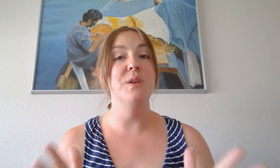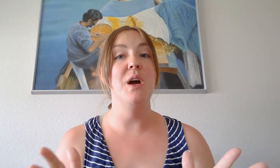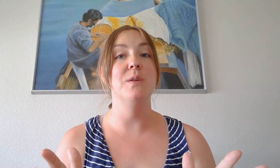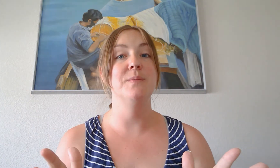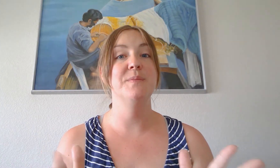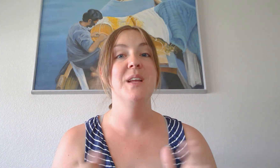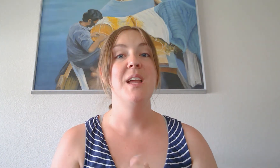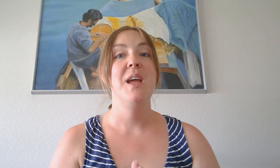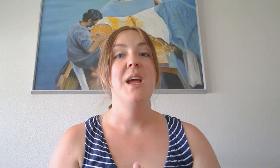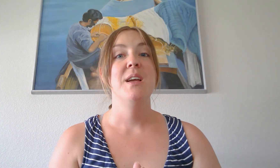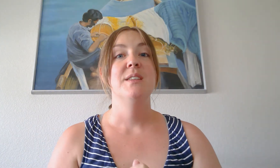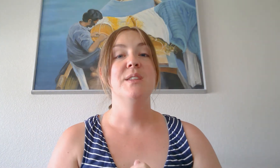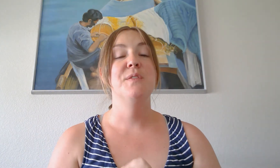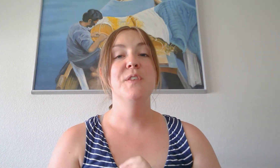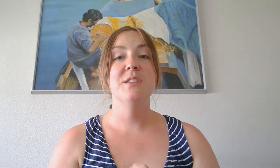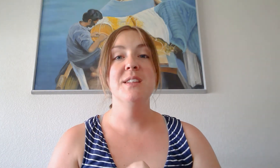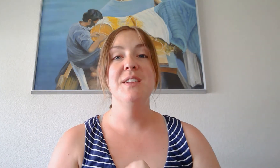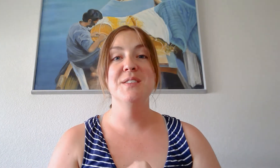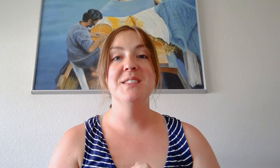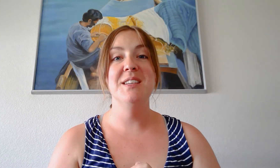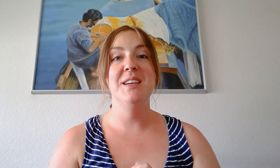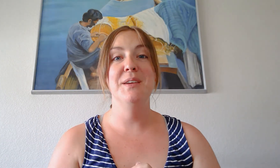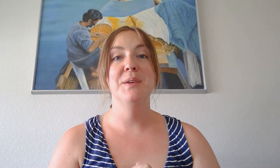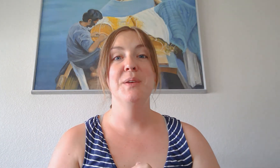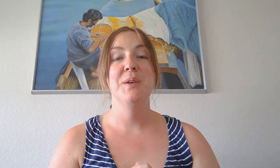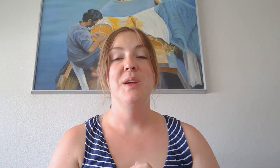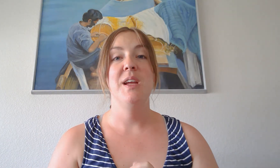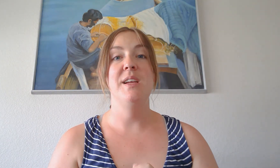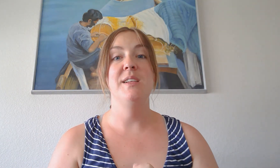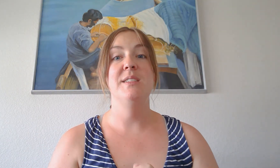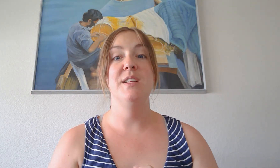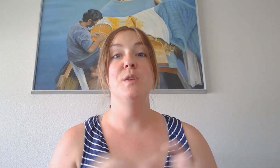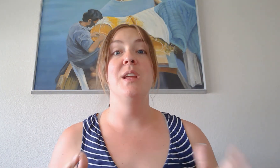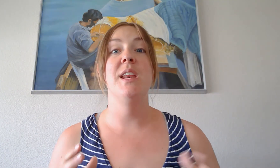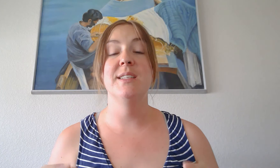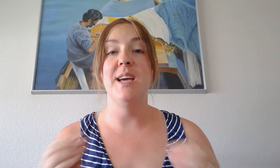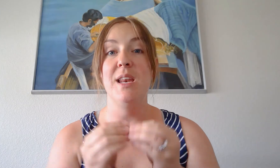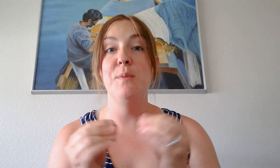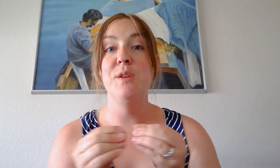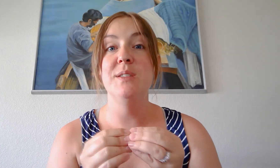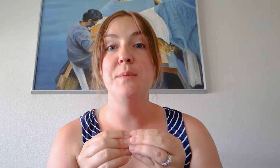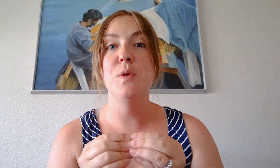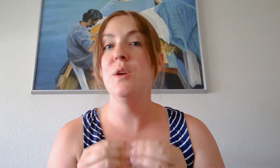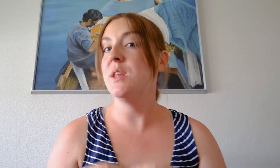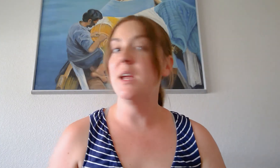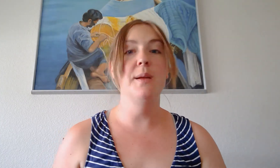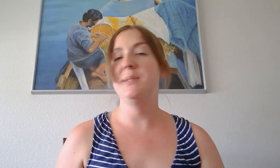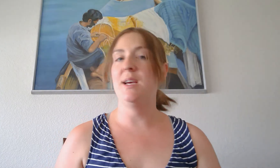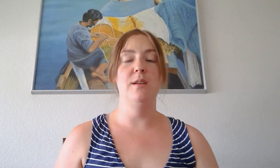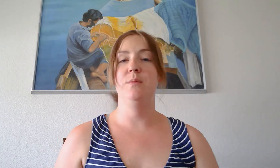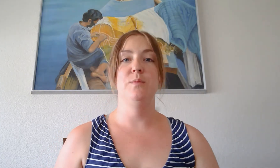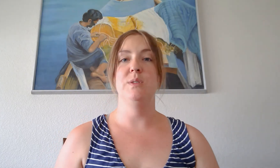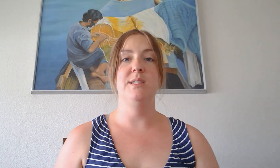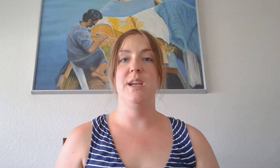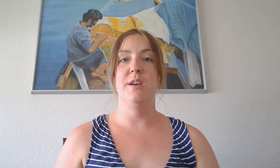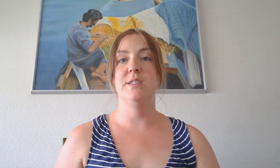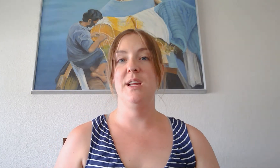know. So the first thing that you'll see is either they get excited when you say more or they get upset once they understand